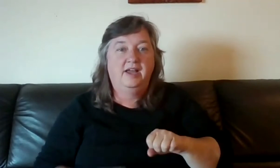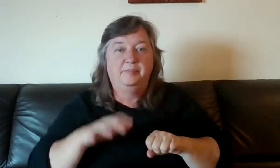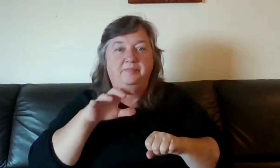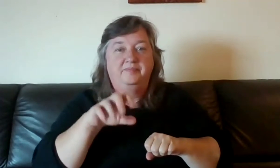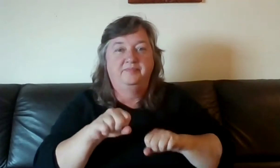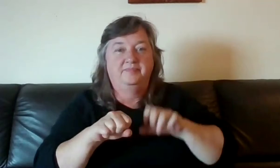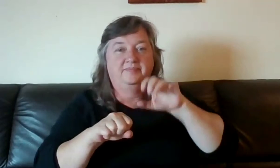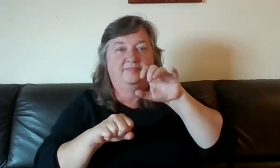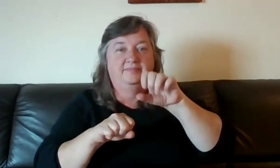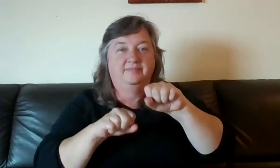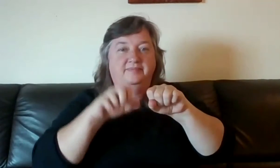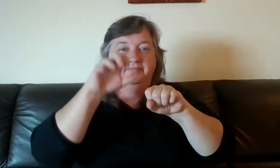Climb.